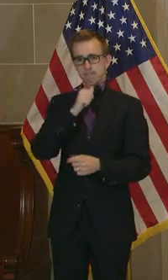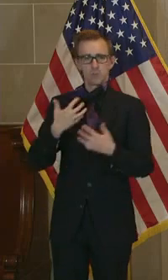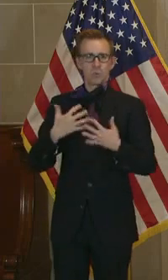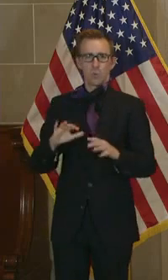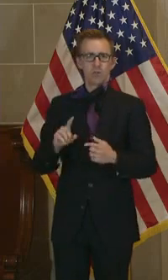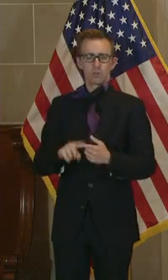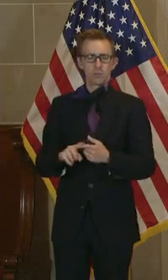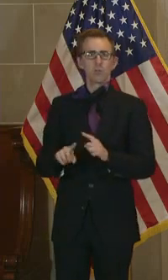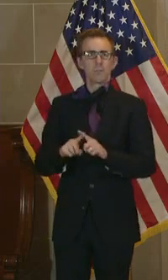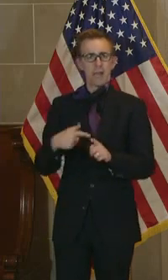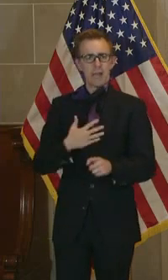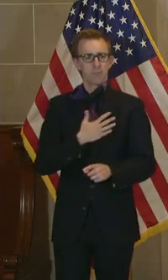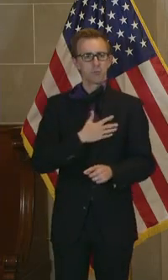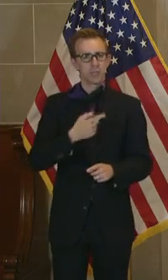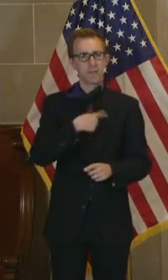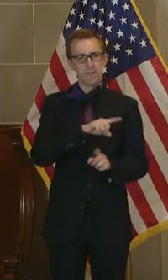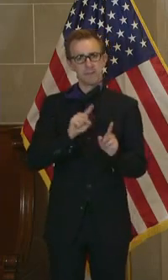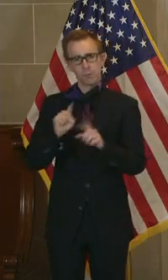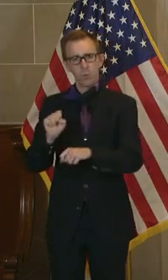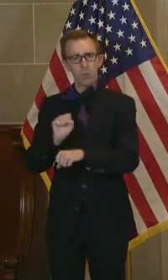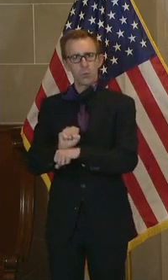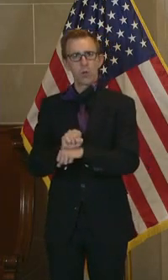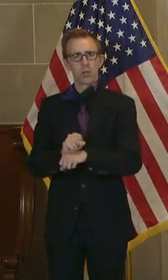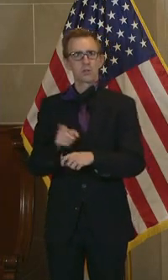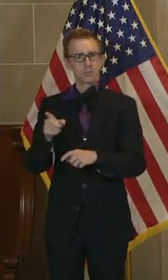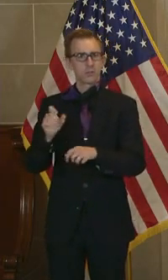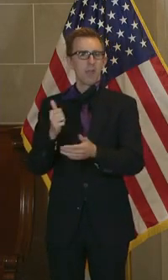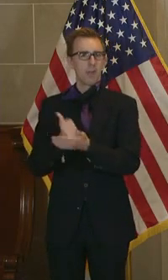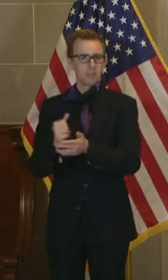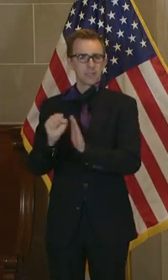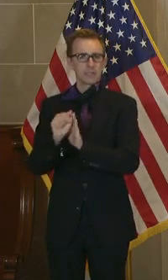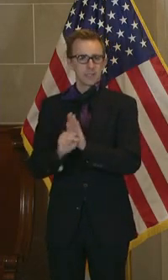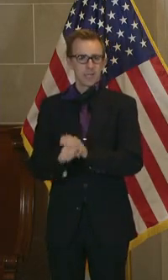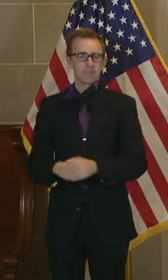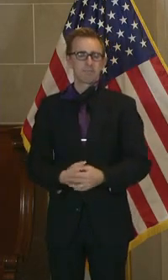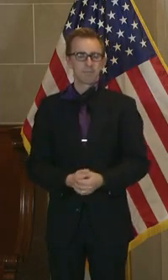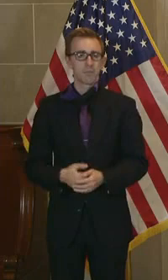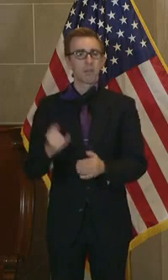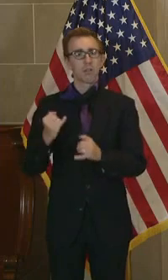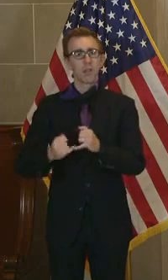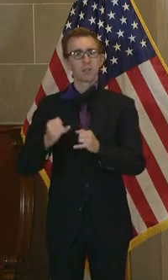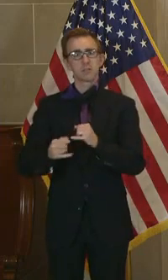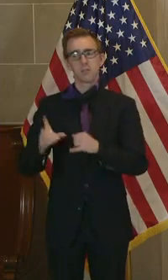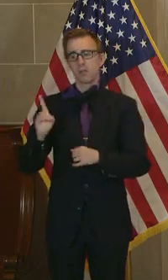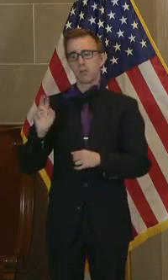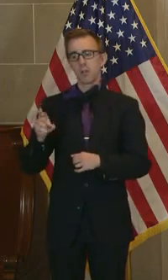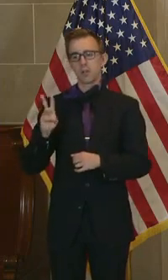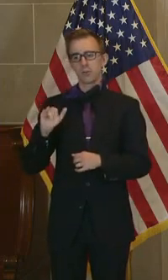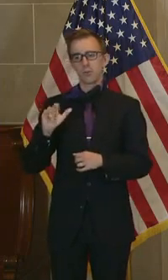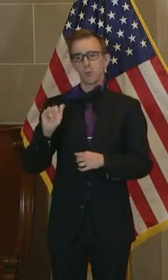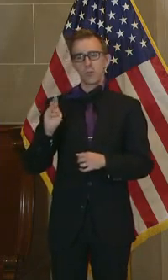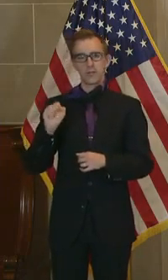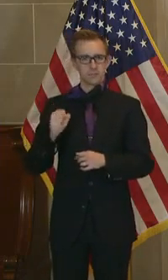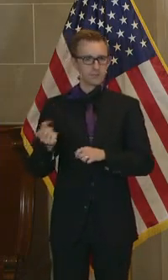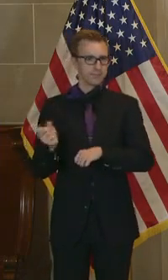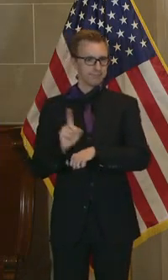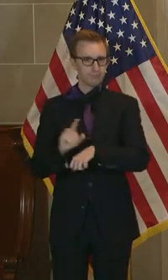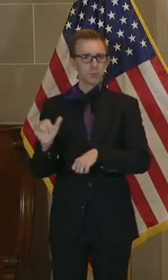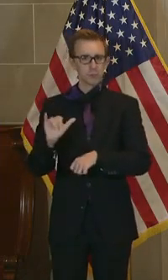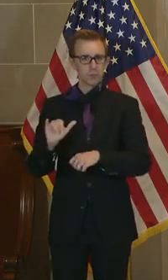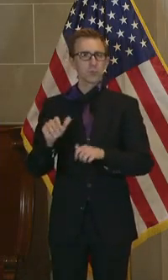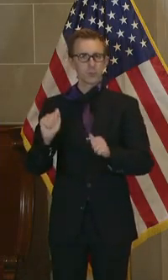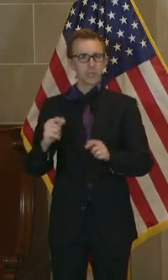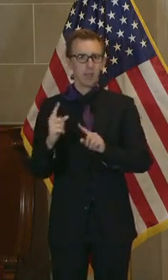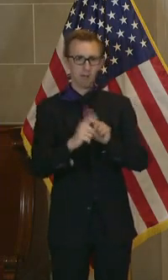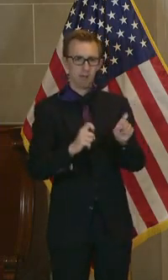appreciate them every day for going to work and what they do for the state. In closing, Dr. Williams is also here today. We'll bring them all back up here where you can